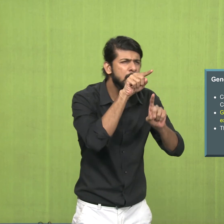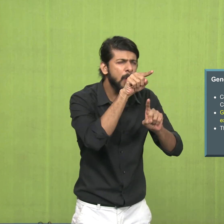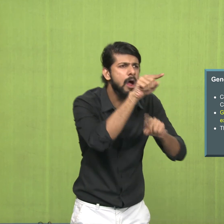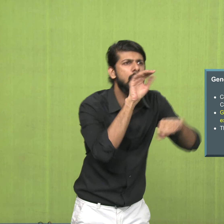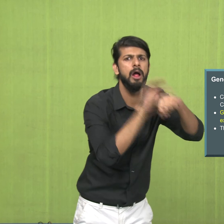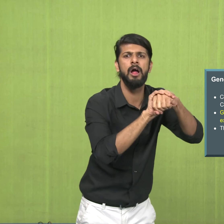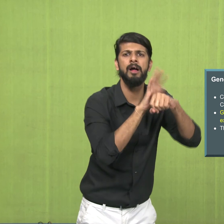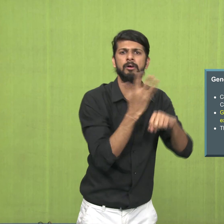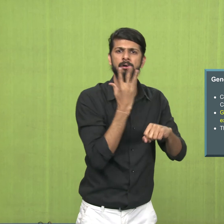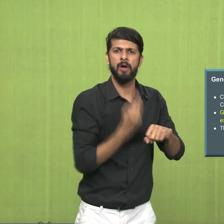and magical.